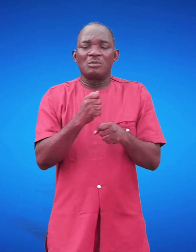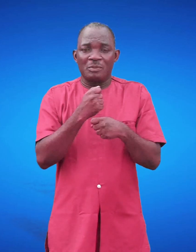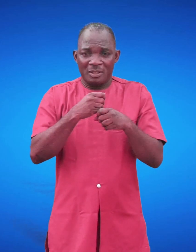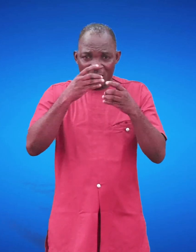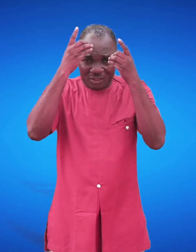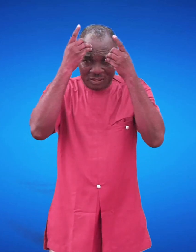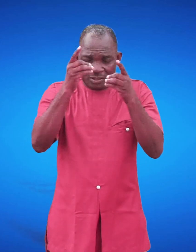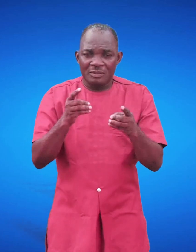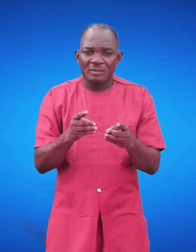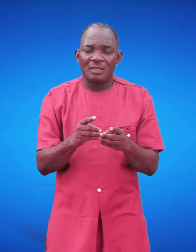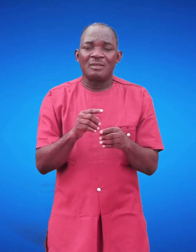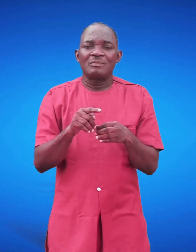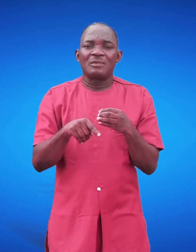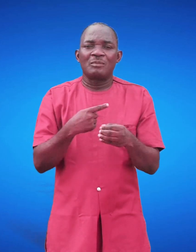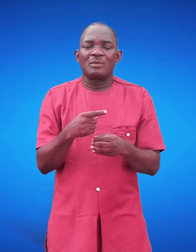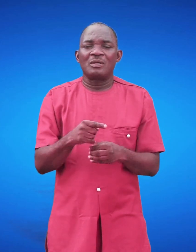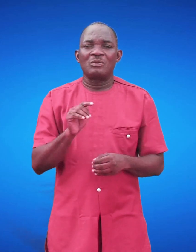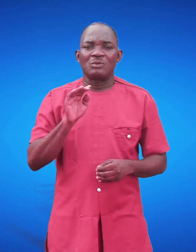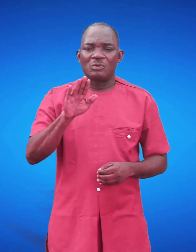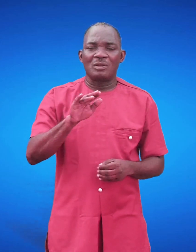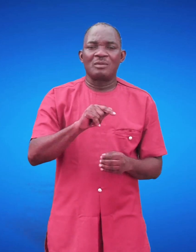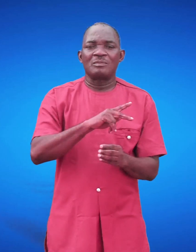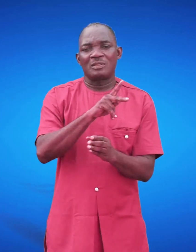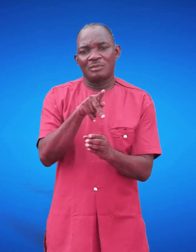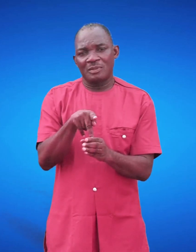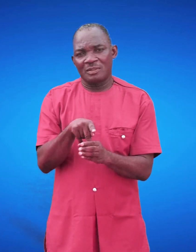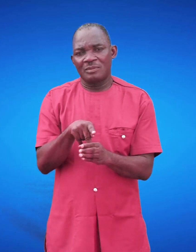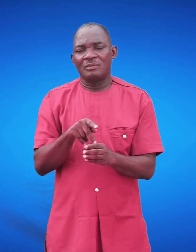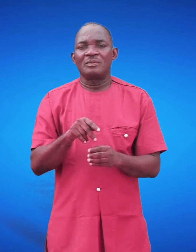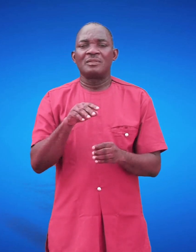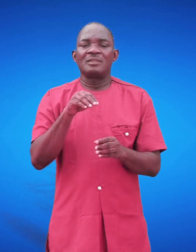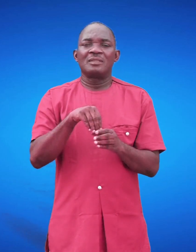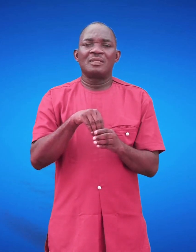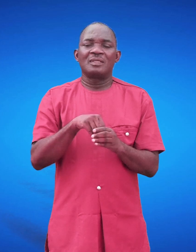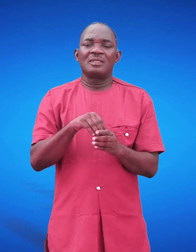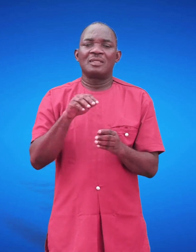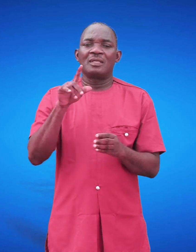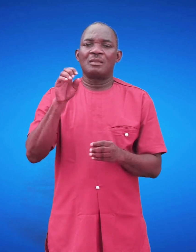decisions about your participation in the program.